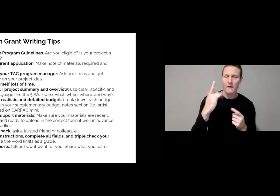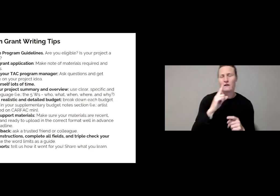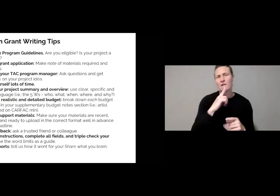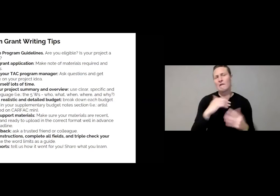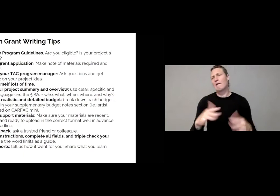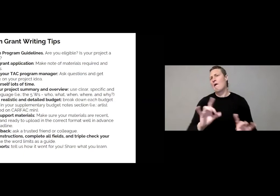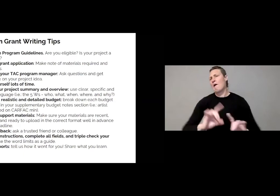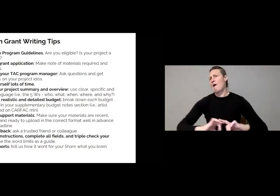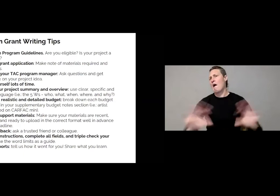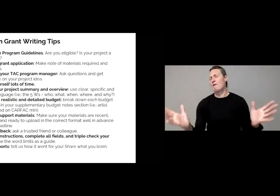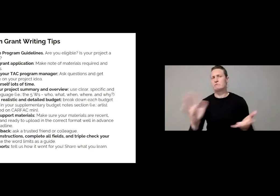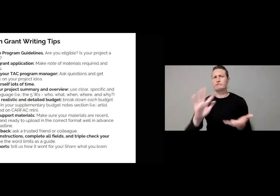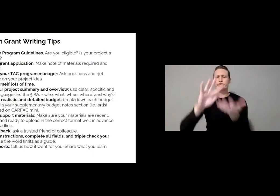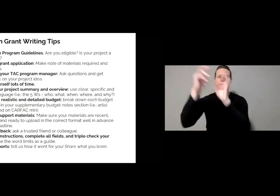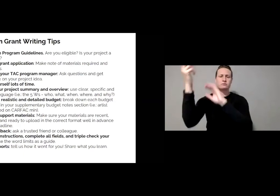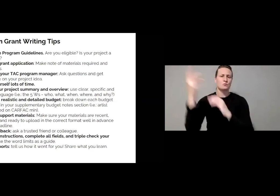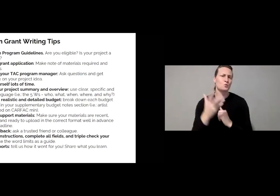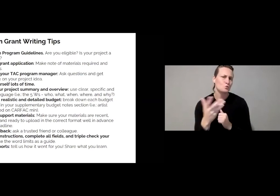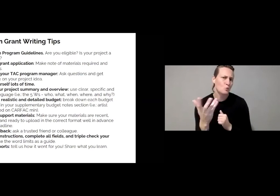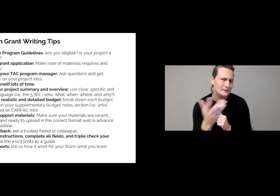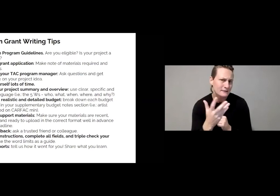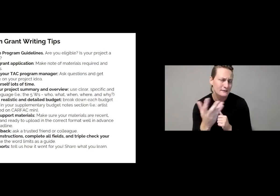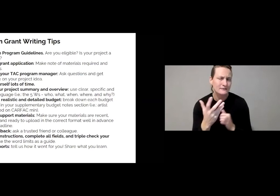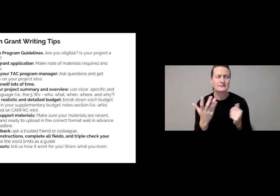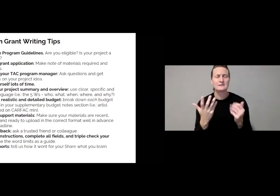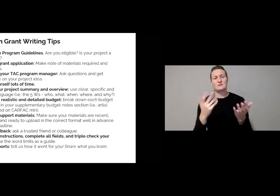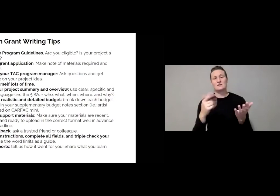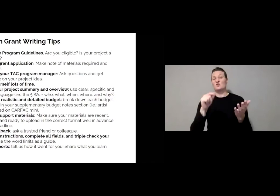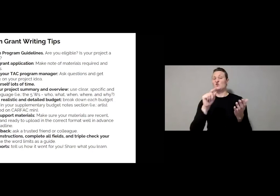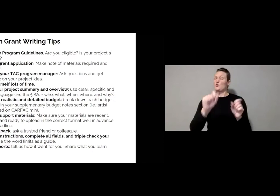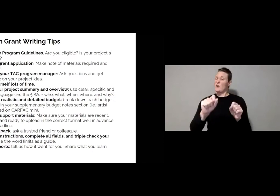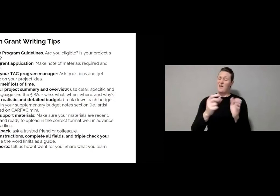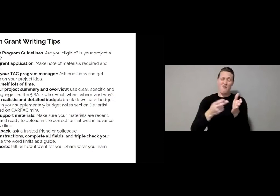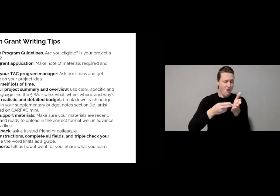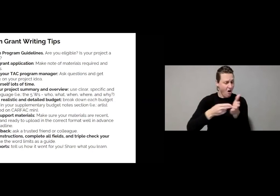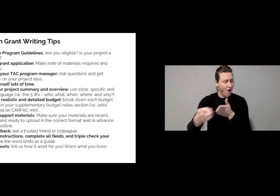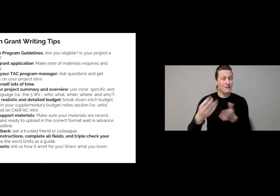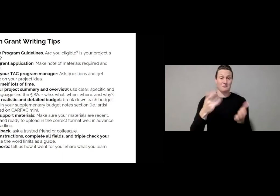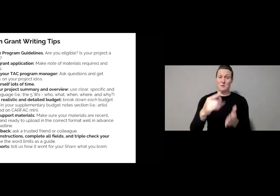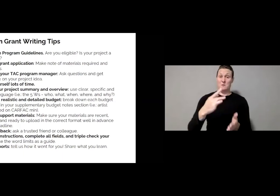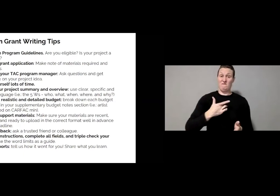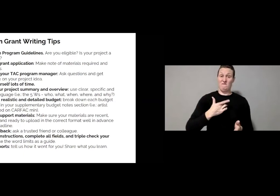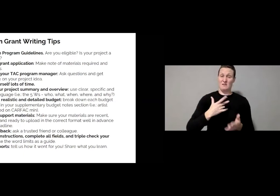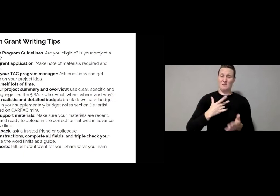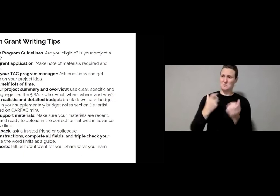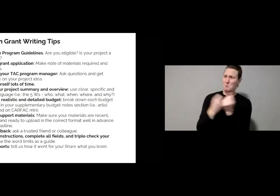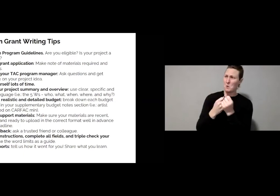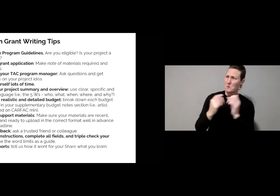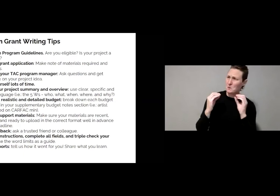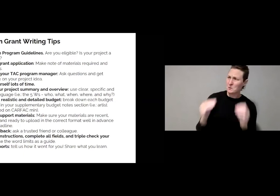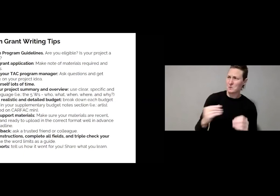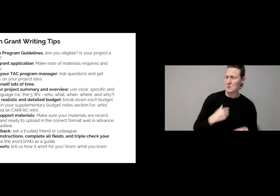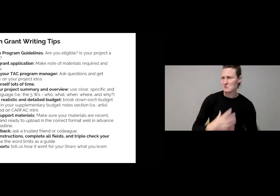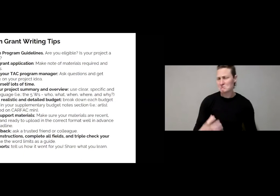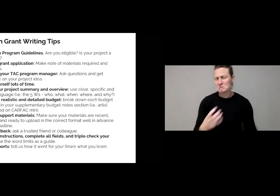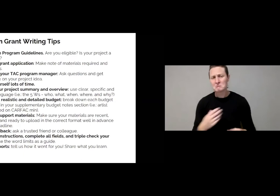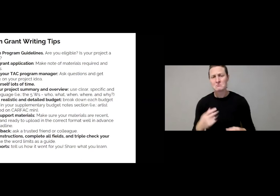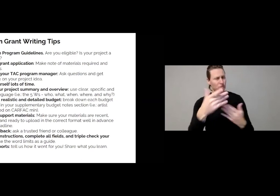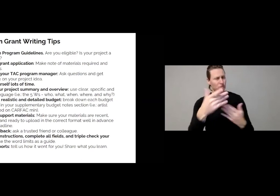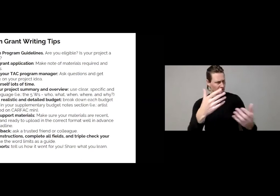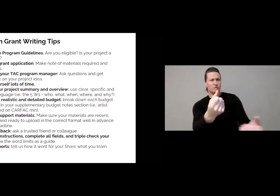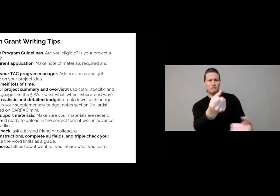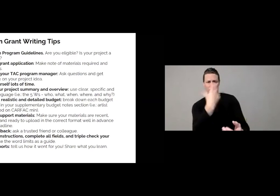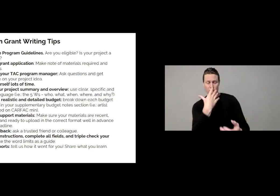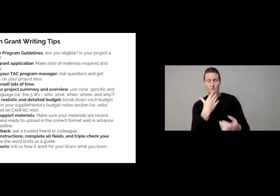programs to make them better for you. So you can just be totally honest in your final report. No future, grant review panel is going to look